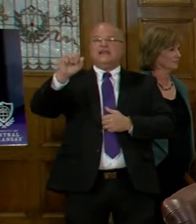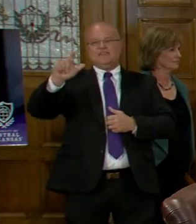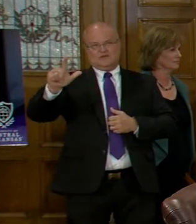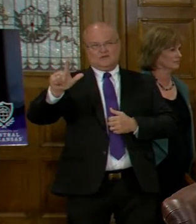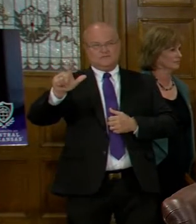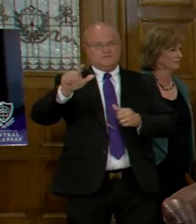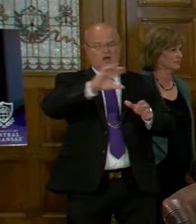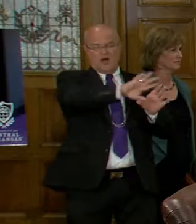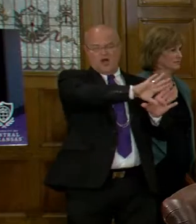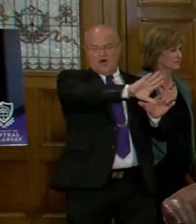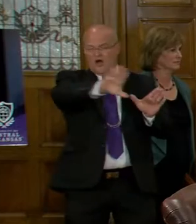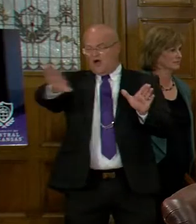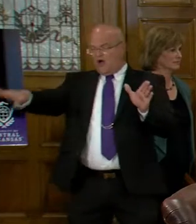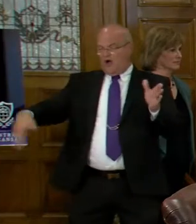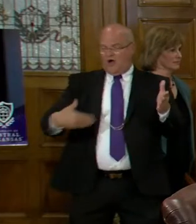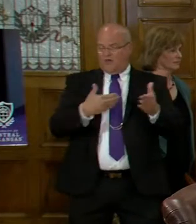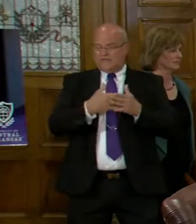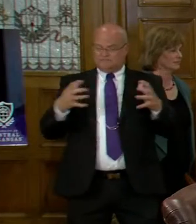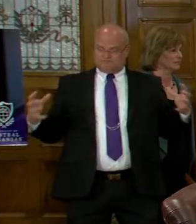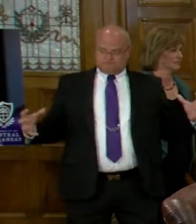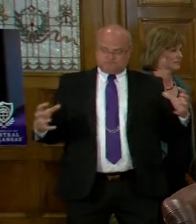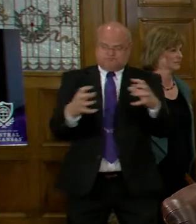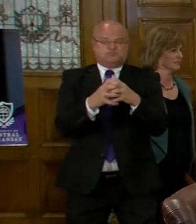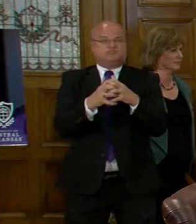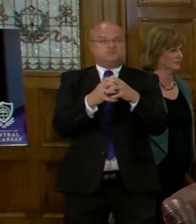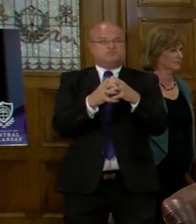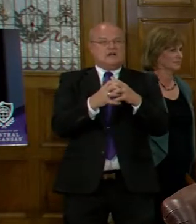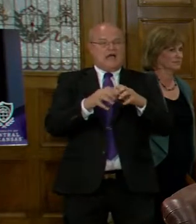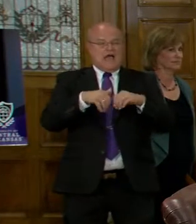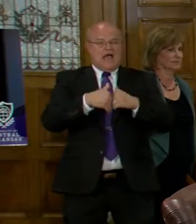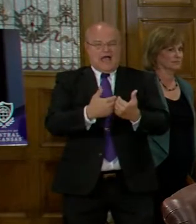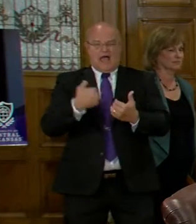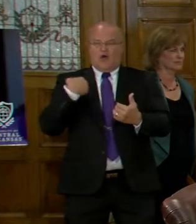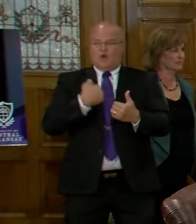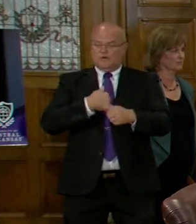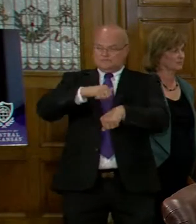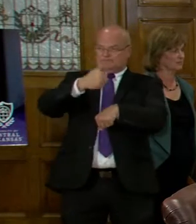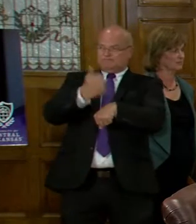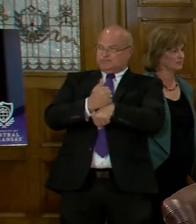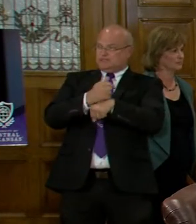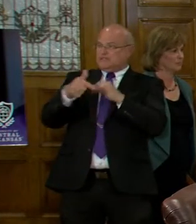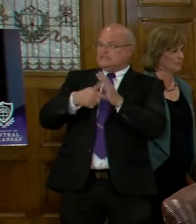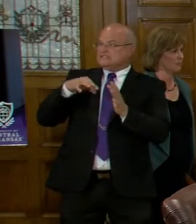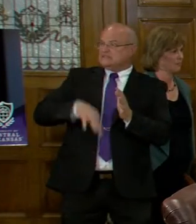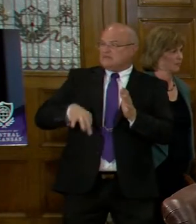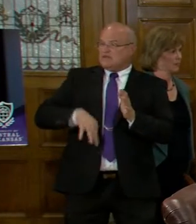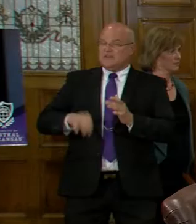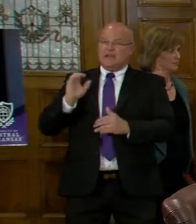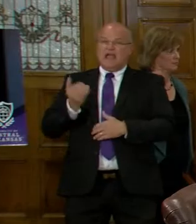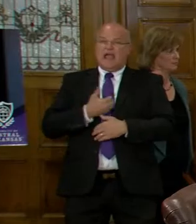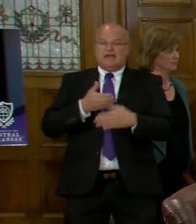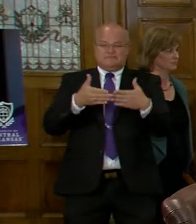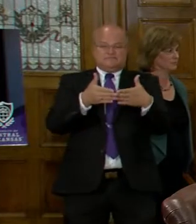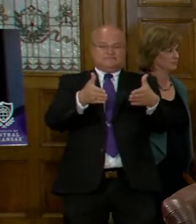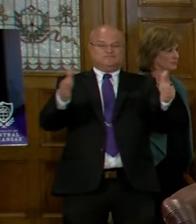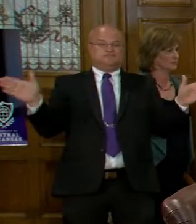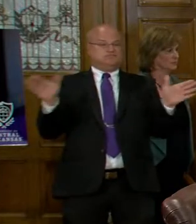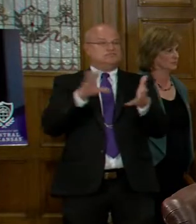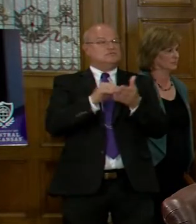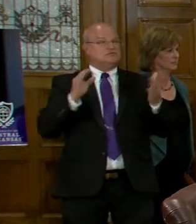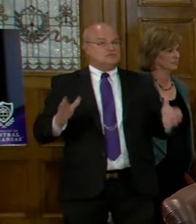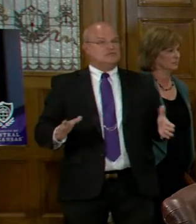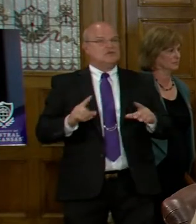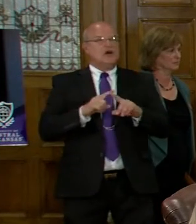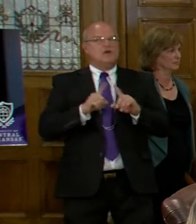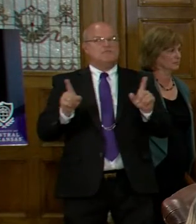All of those disciplines coming together to really think about how we're positioning this asset to benefit our broad student body. But I'm